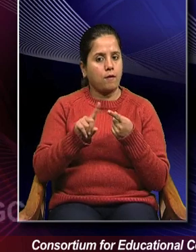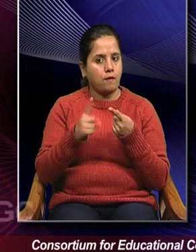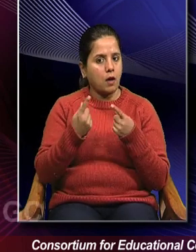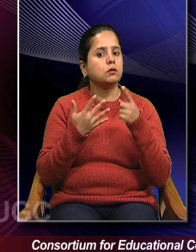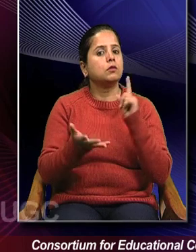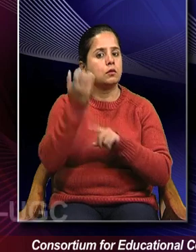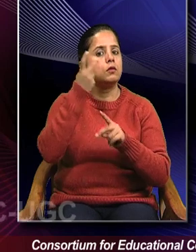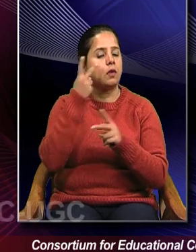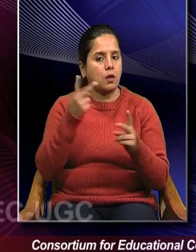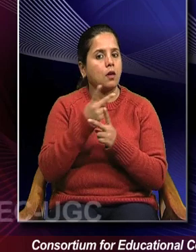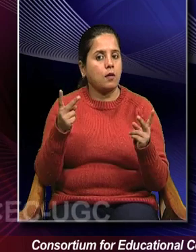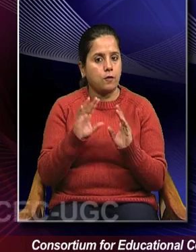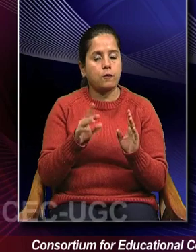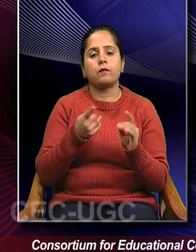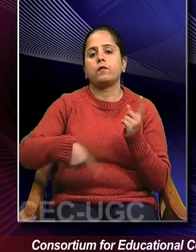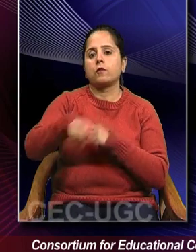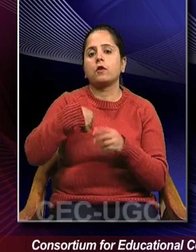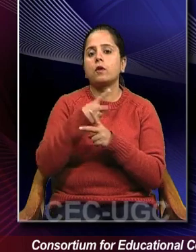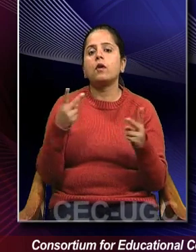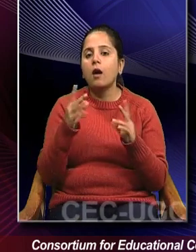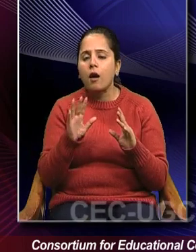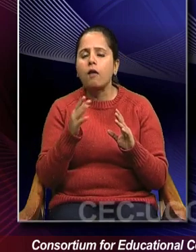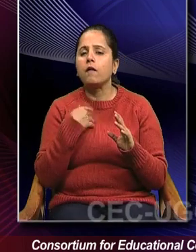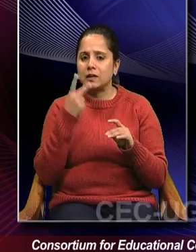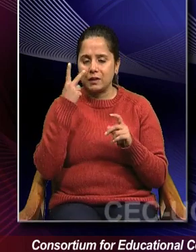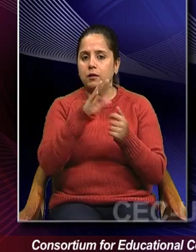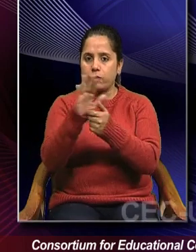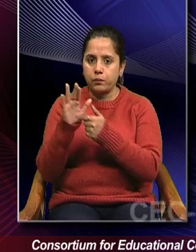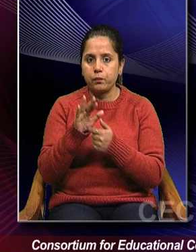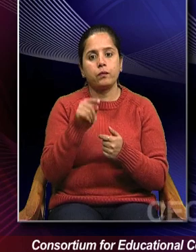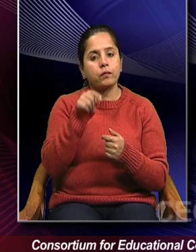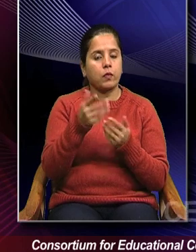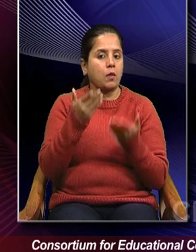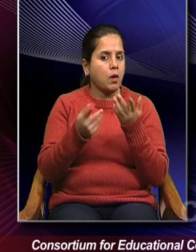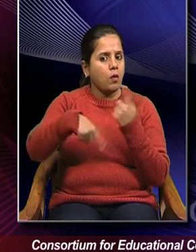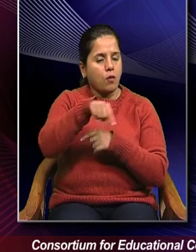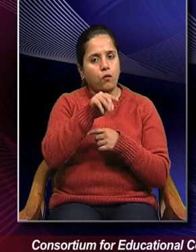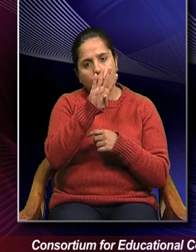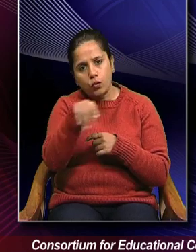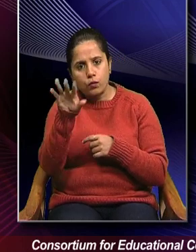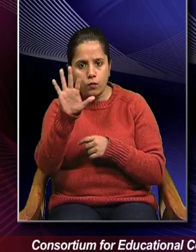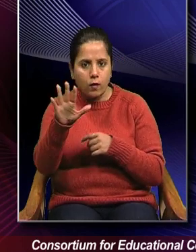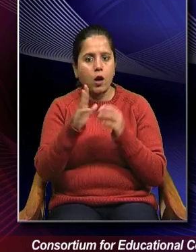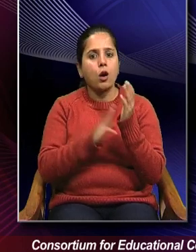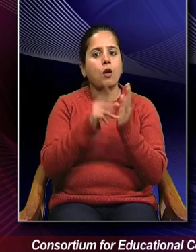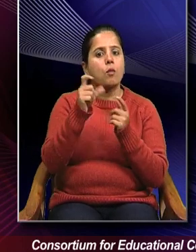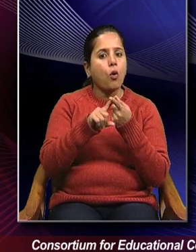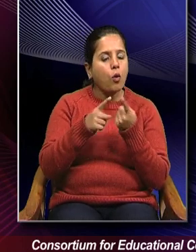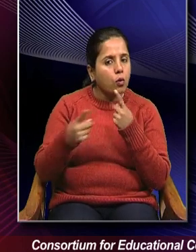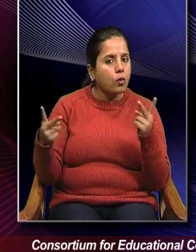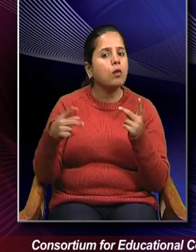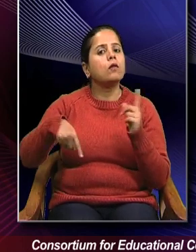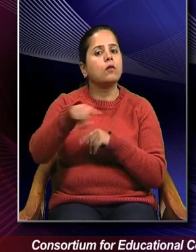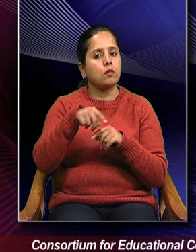discoverers, but we also see that they had around 4 to 5 models for effective